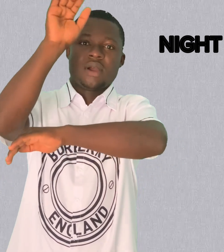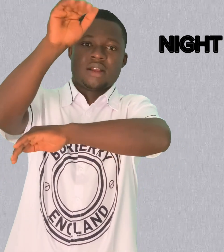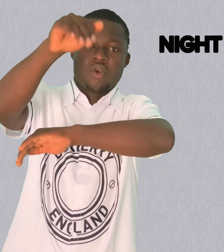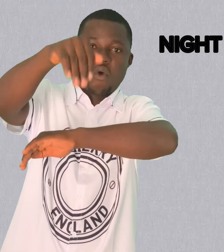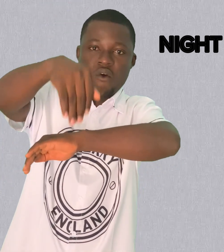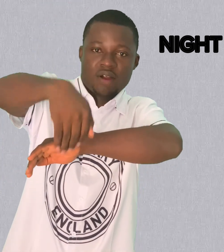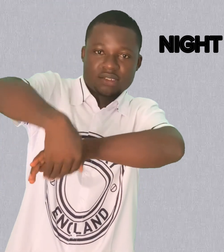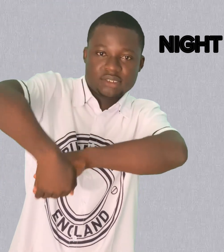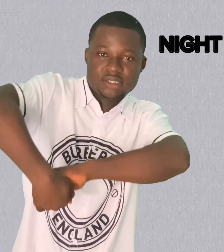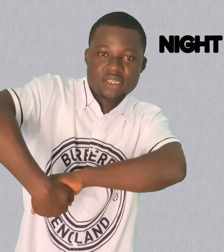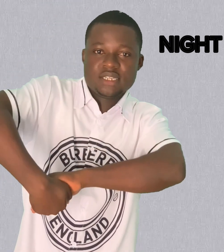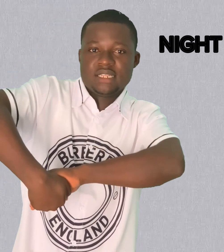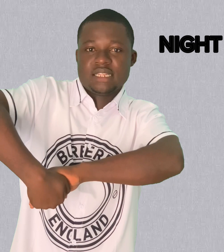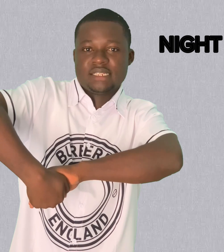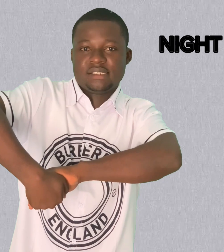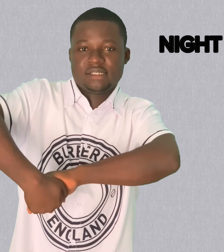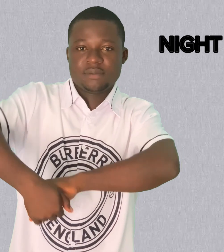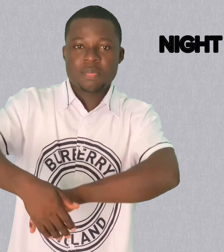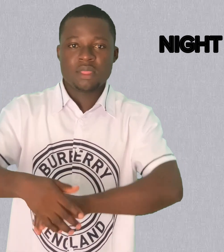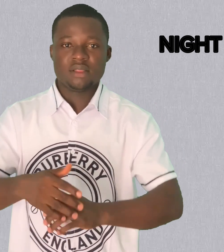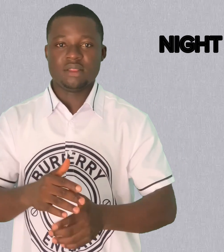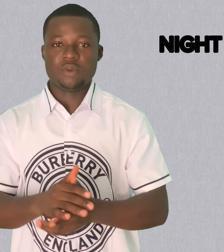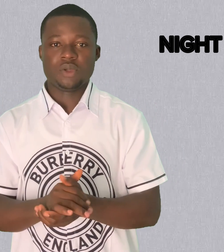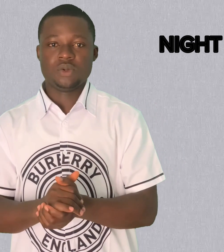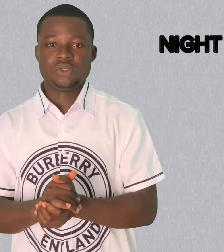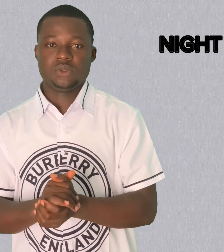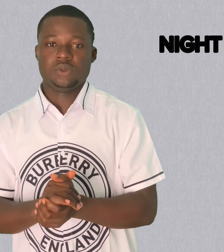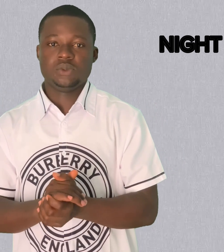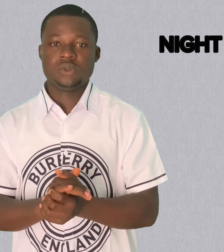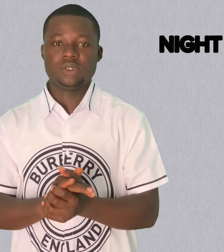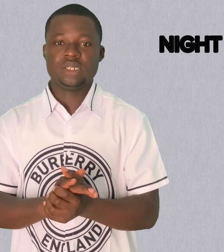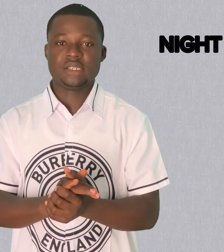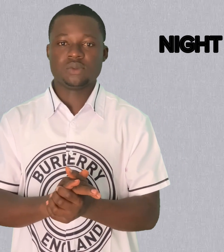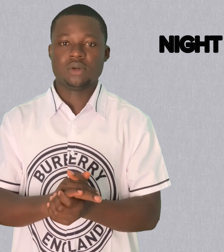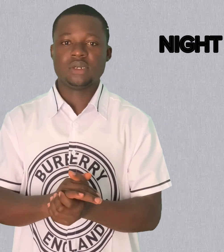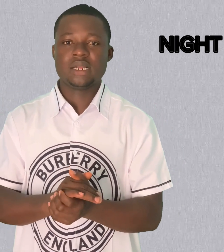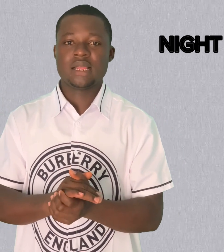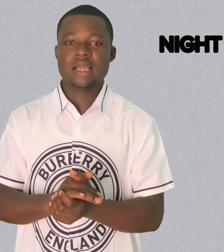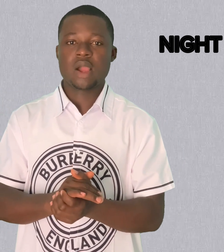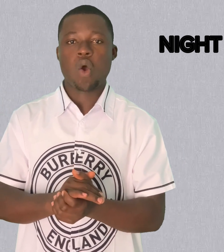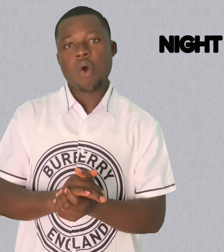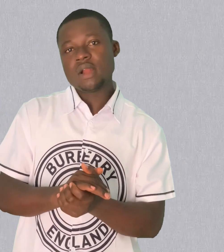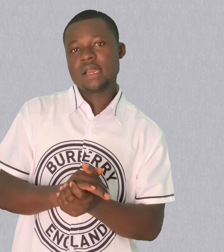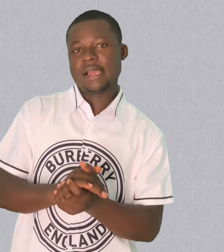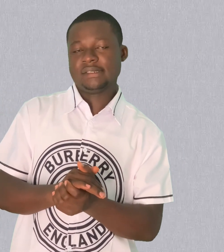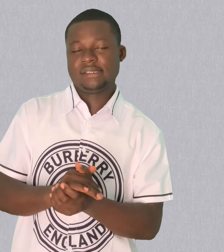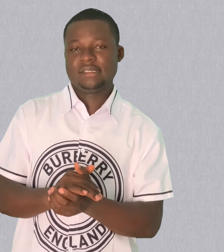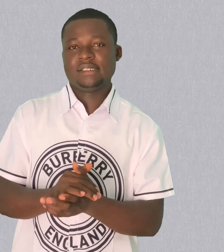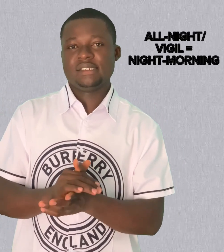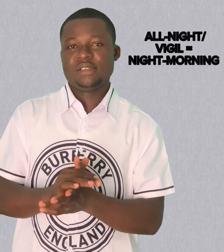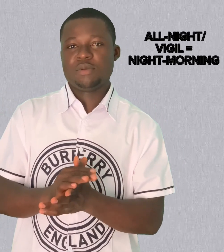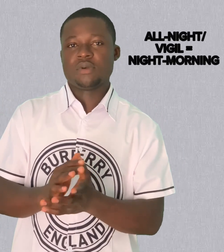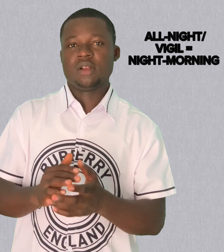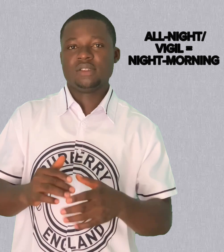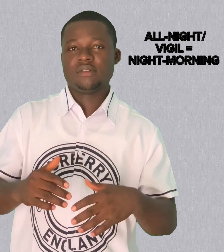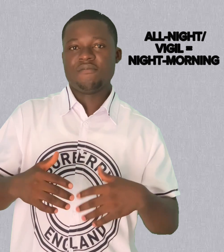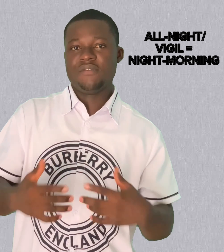and covers. Night. Then we go to the next one, all night. People call it